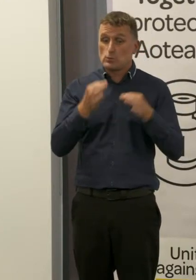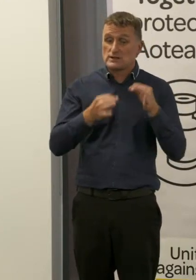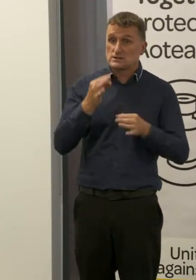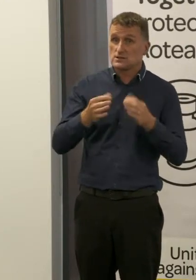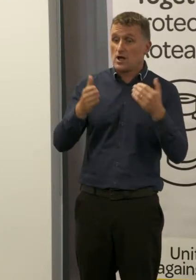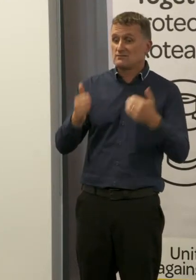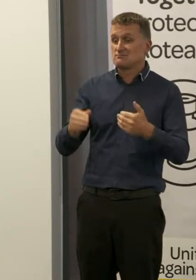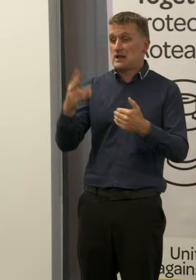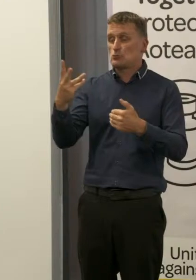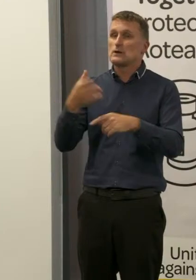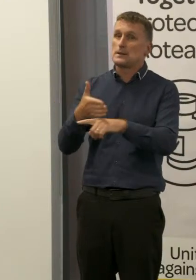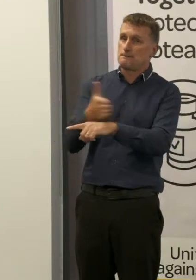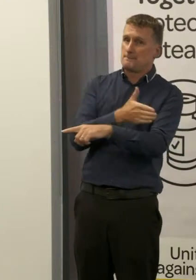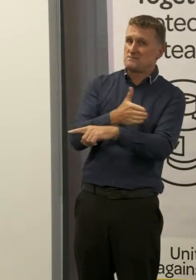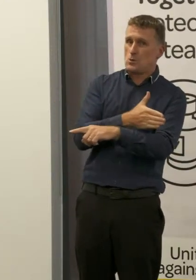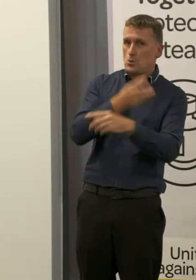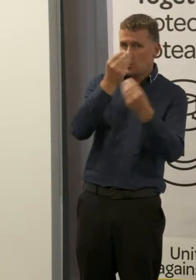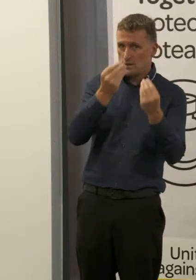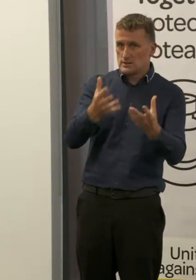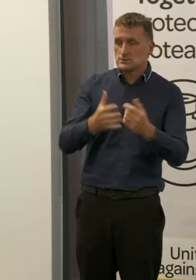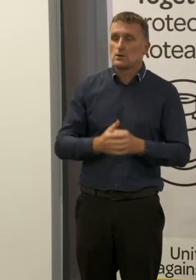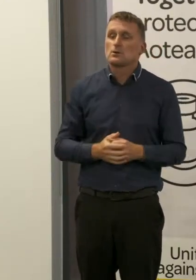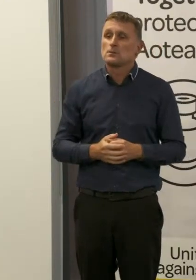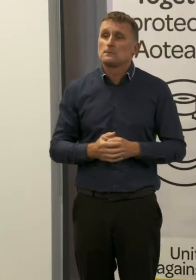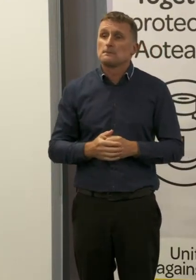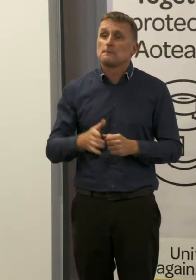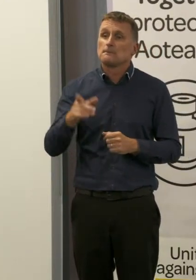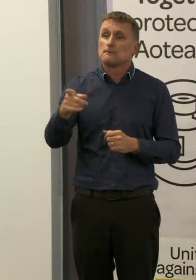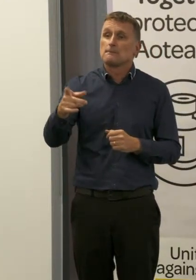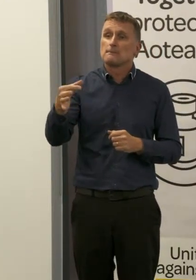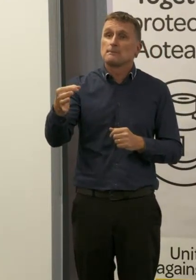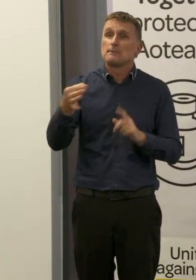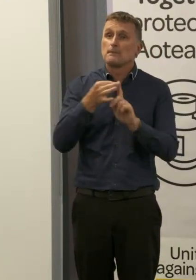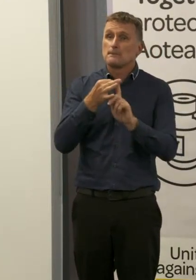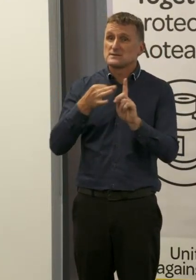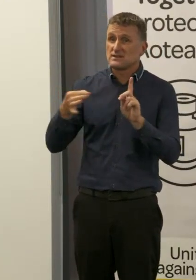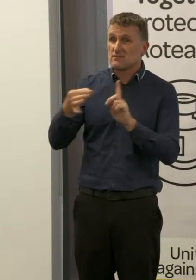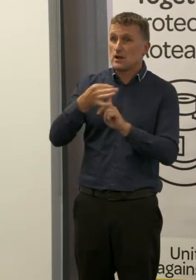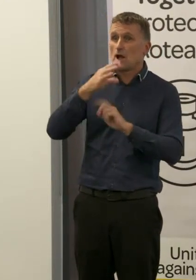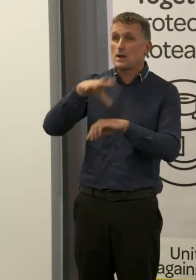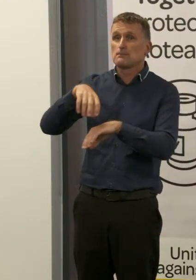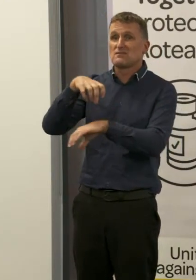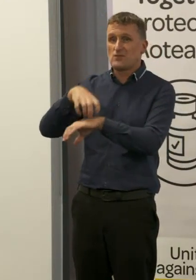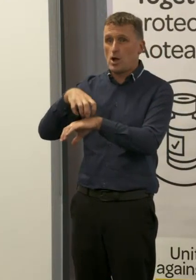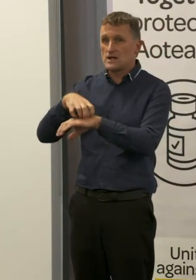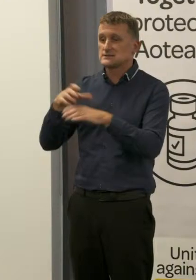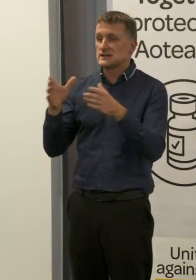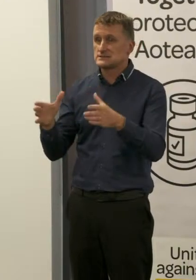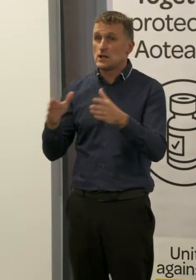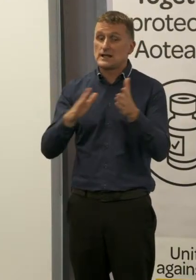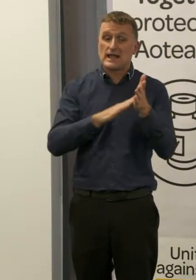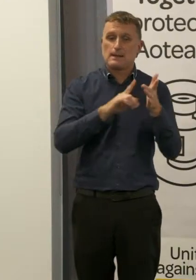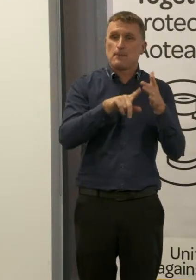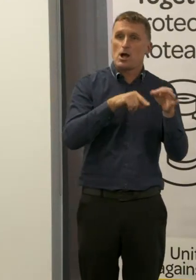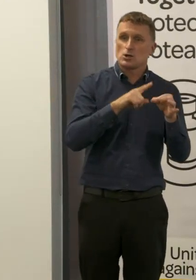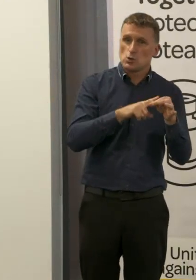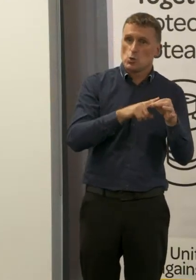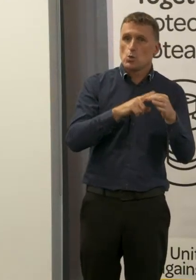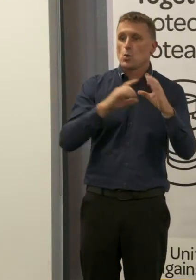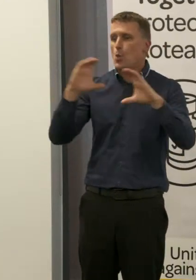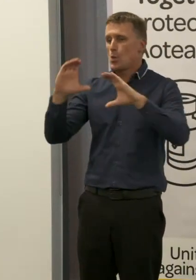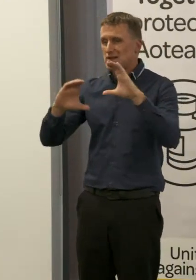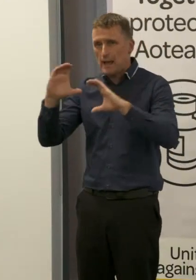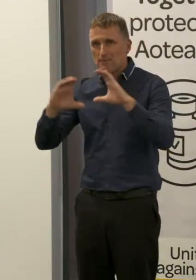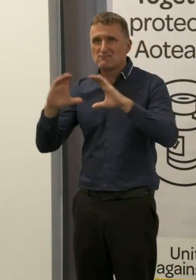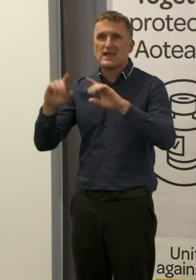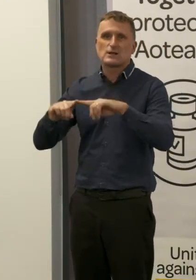will be signalled well ahead. Specific providers say large accommodation options outside MOQ or campings and needed, and authorities